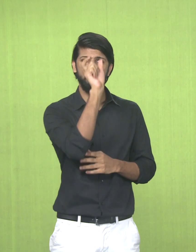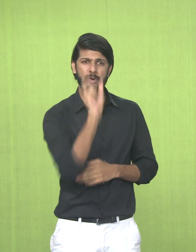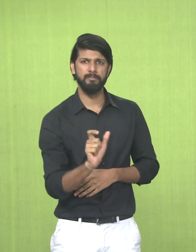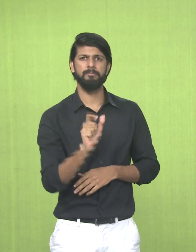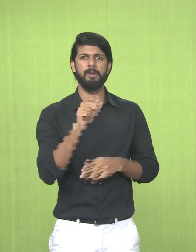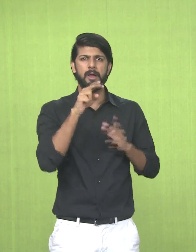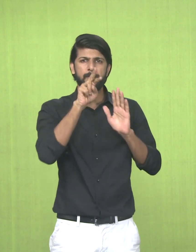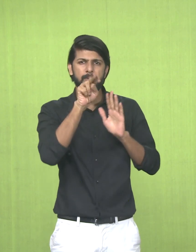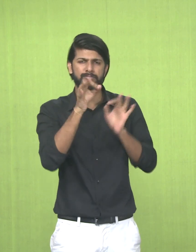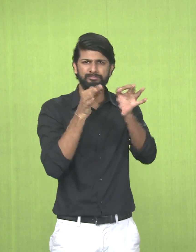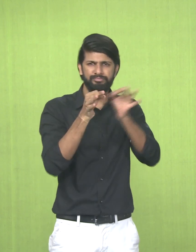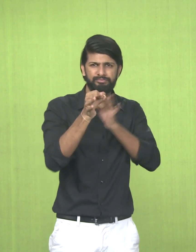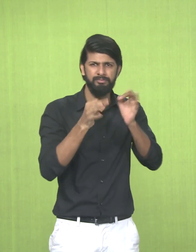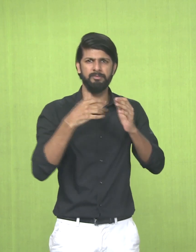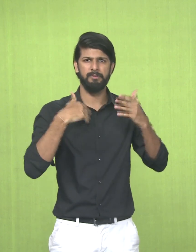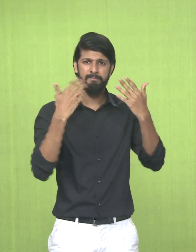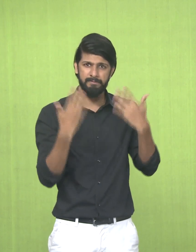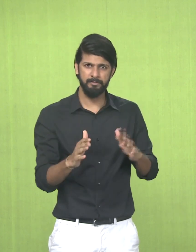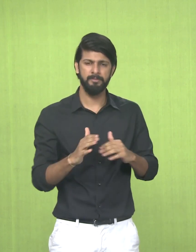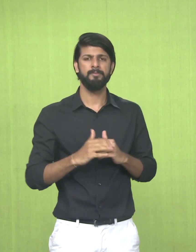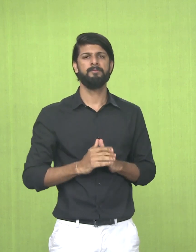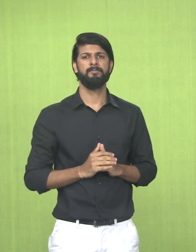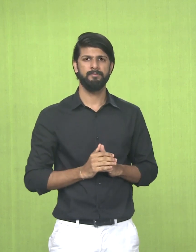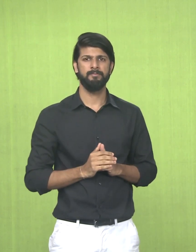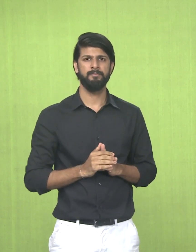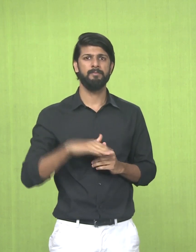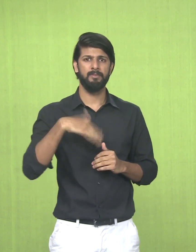Then we will do new words and meanings from the lesson.